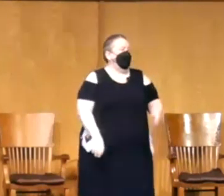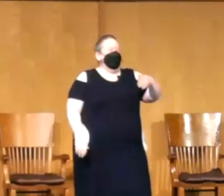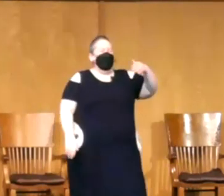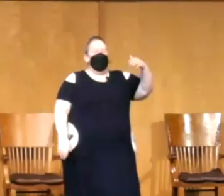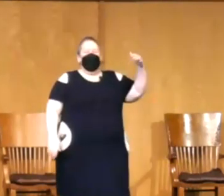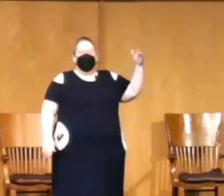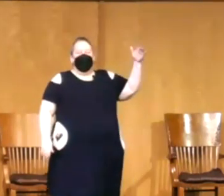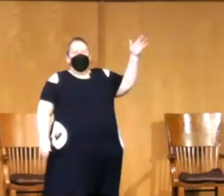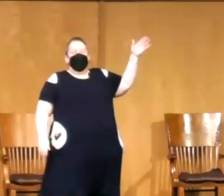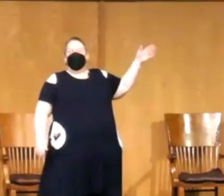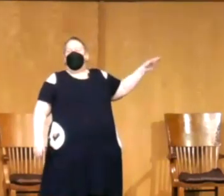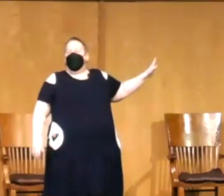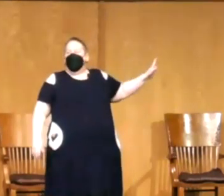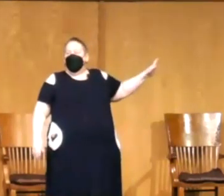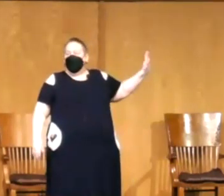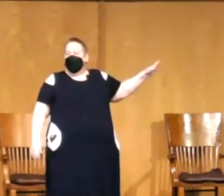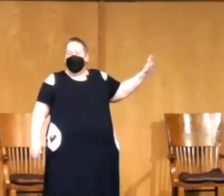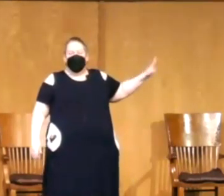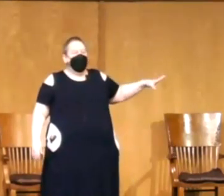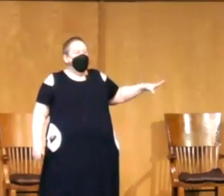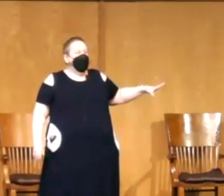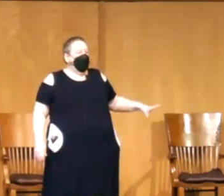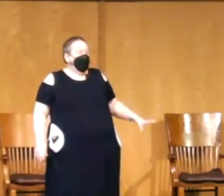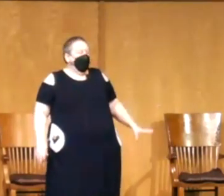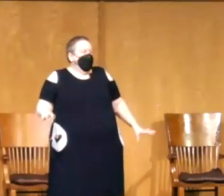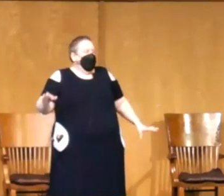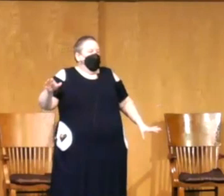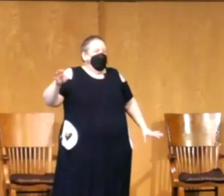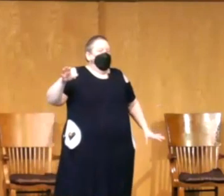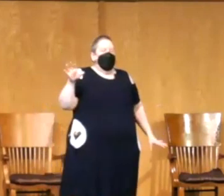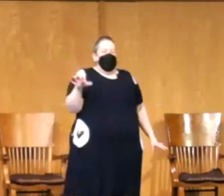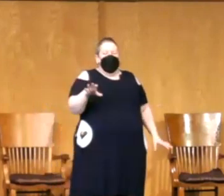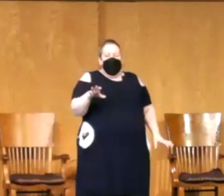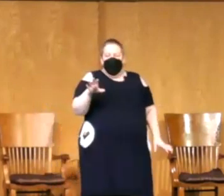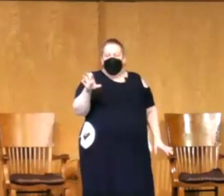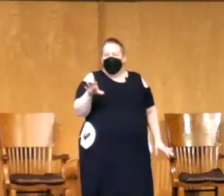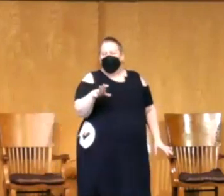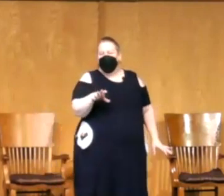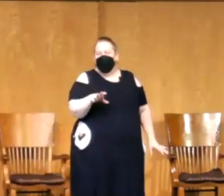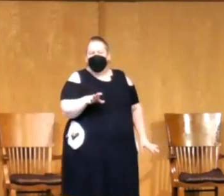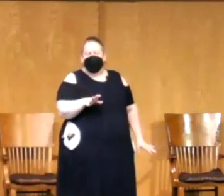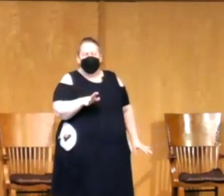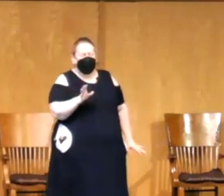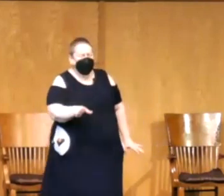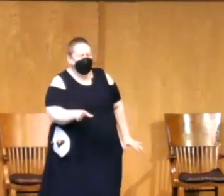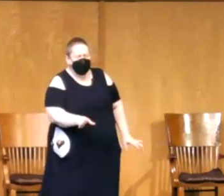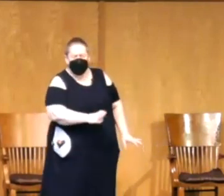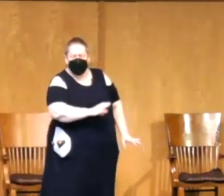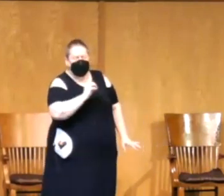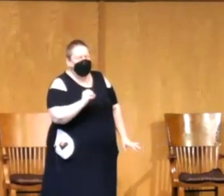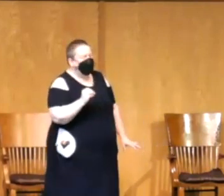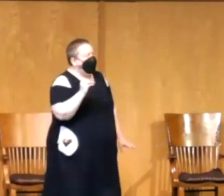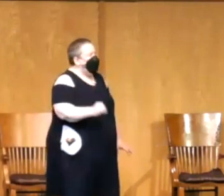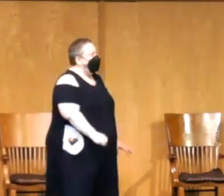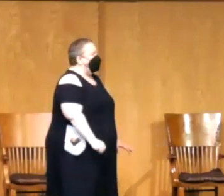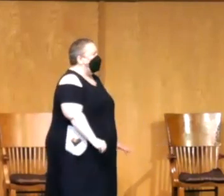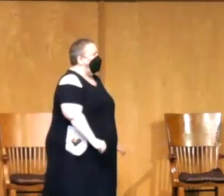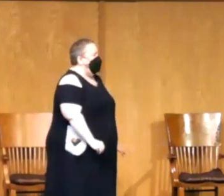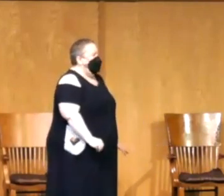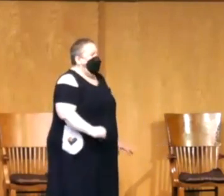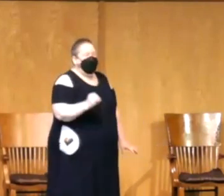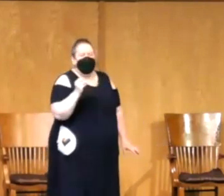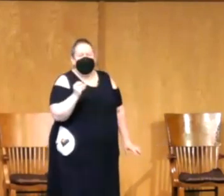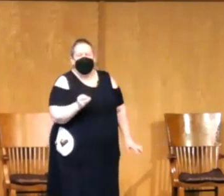dishes, taking the dog for a walk, mowing the lawn, reading,